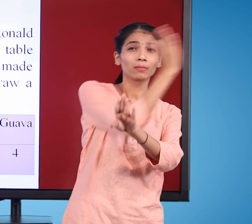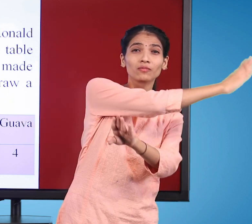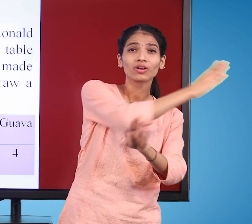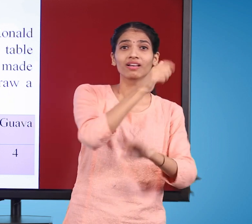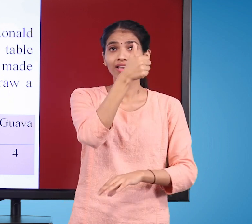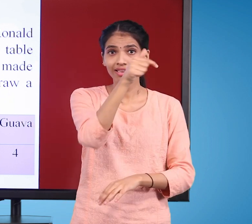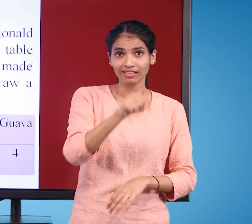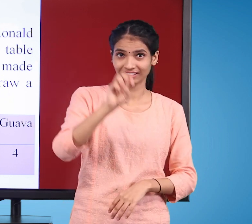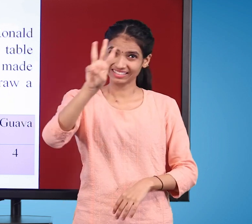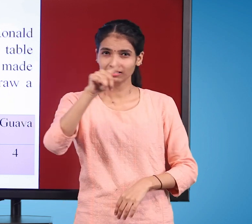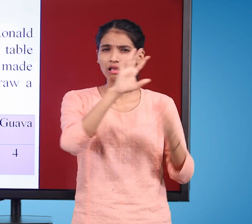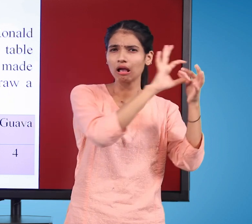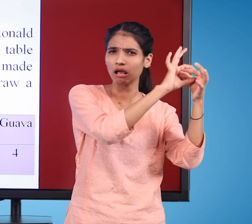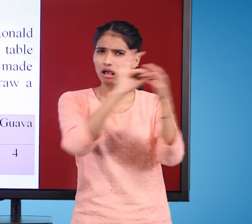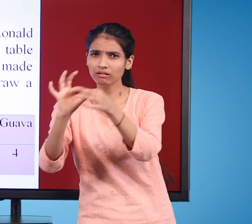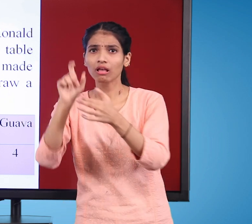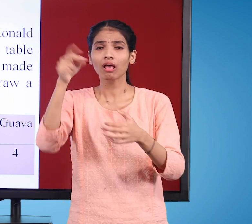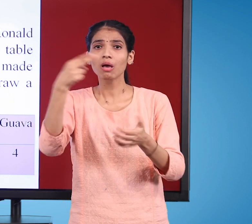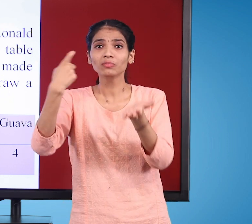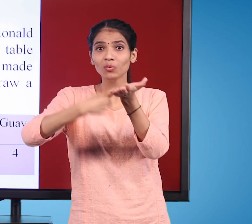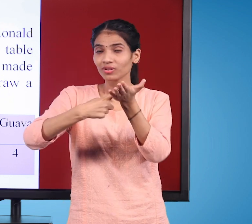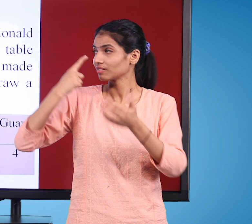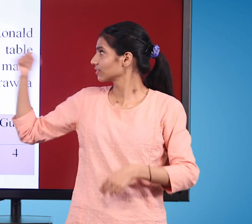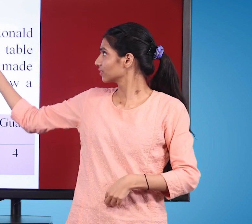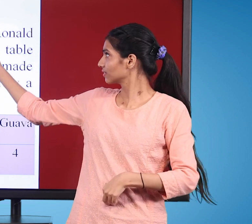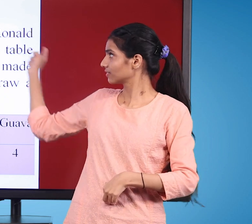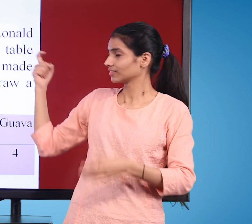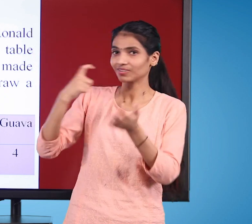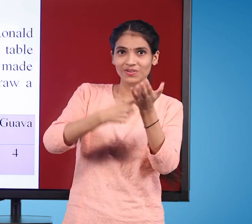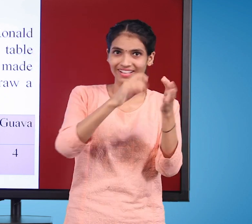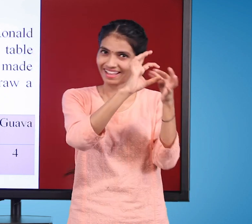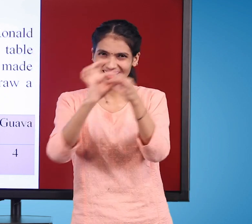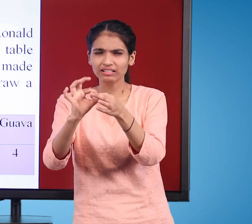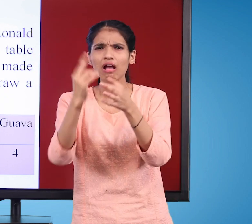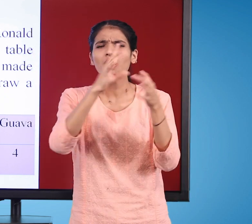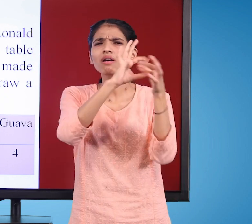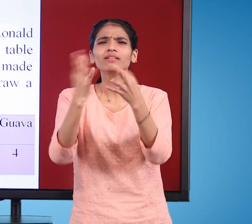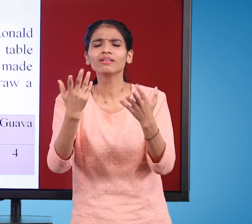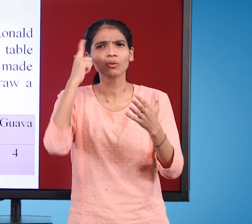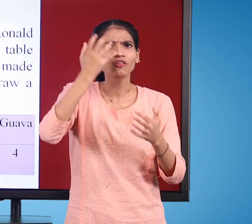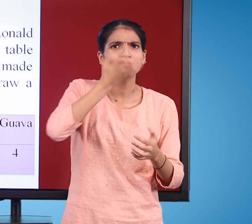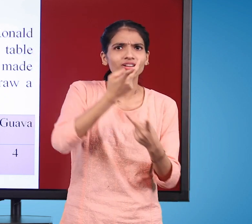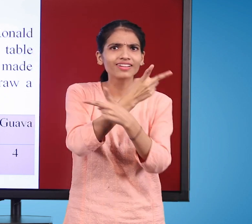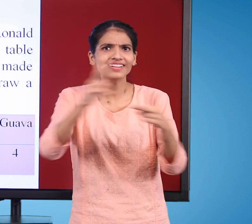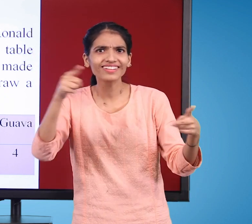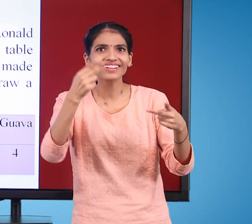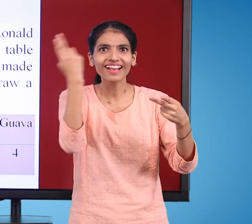Recall the example where Ronald, section 9.3, had prepared a table representing choice of